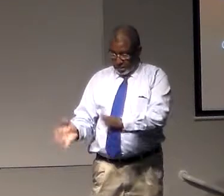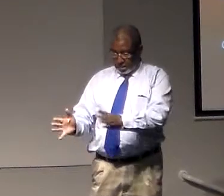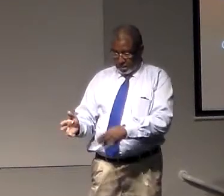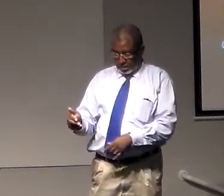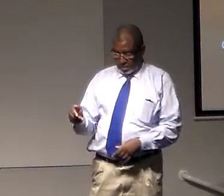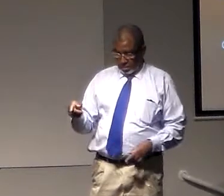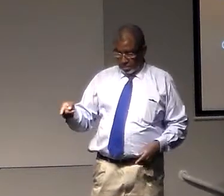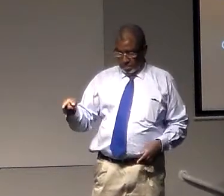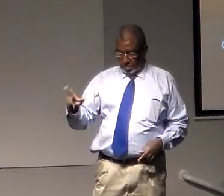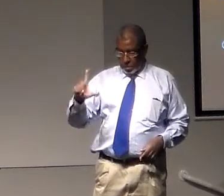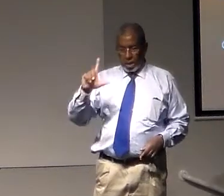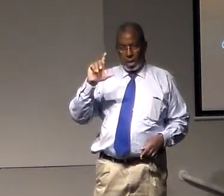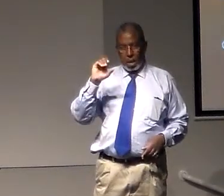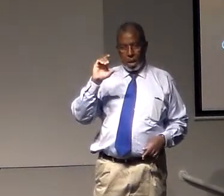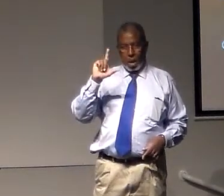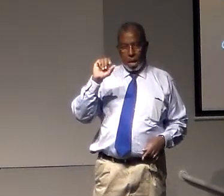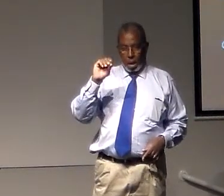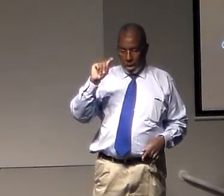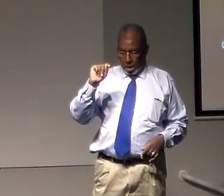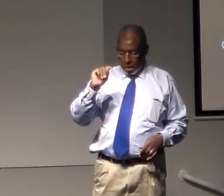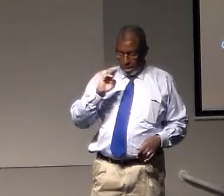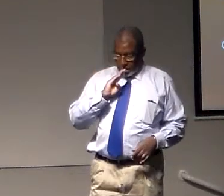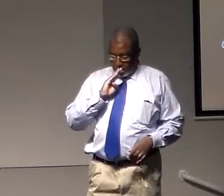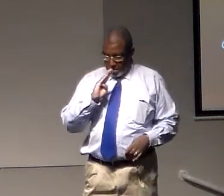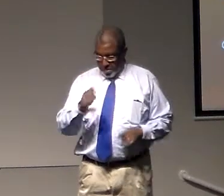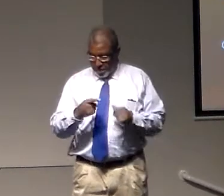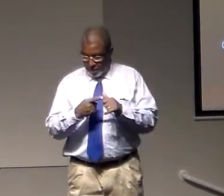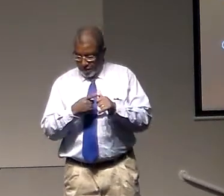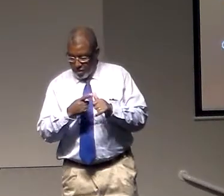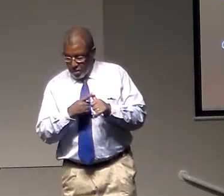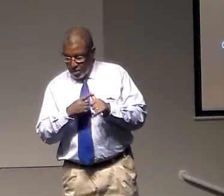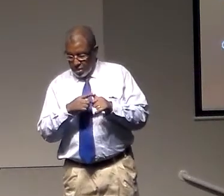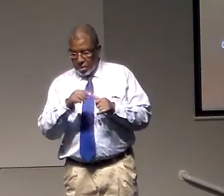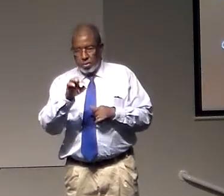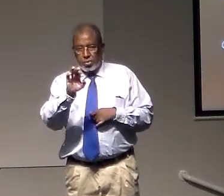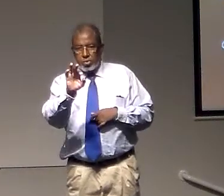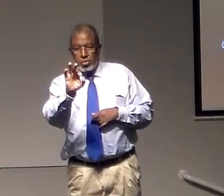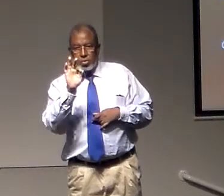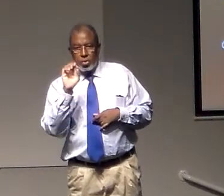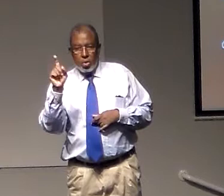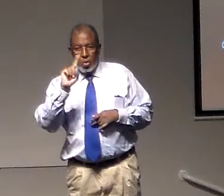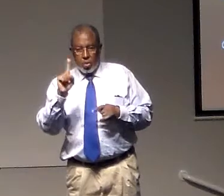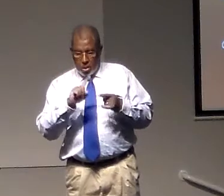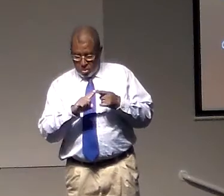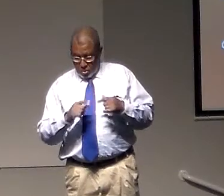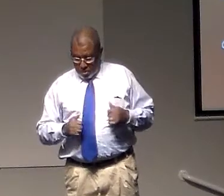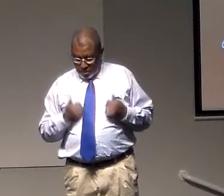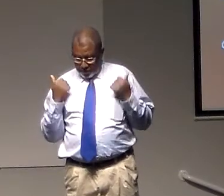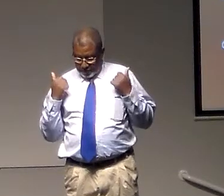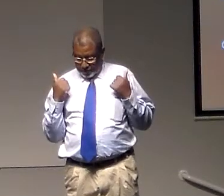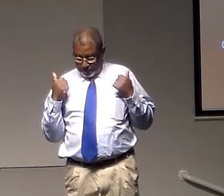Now, Abraham let him be the first to choose where to live in